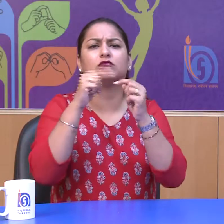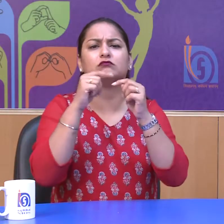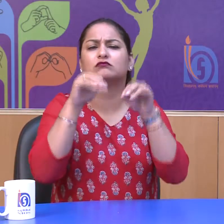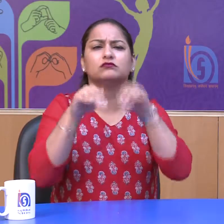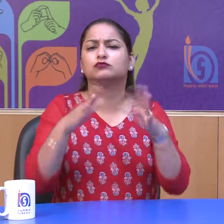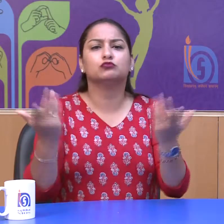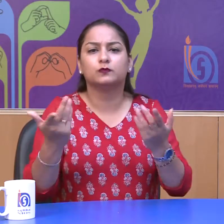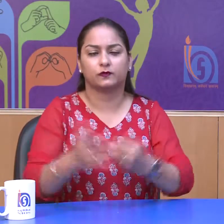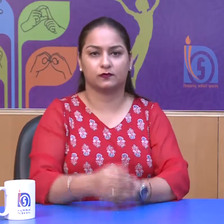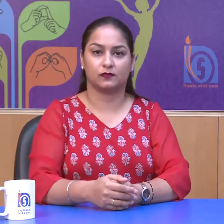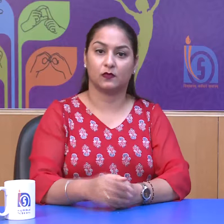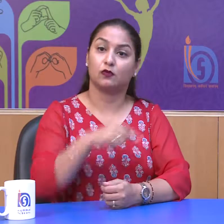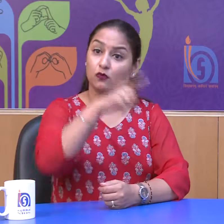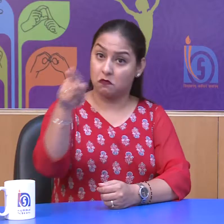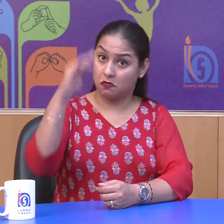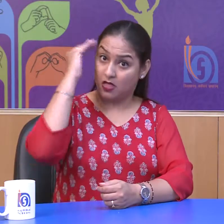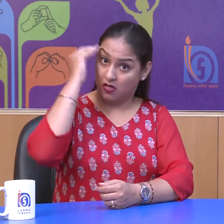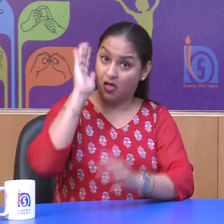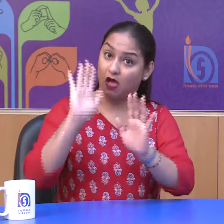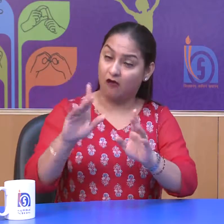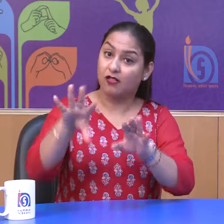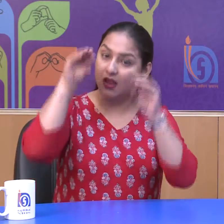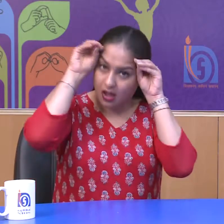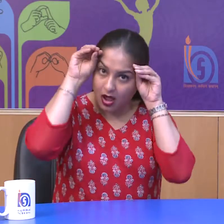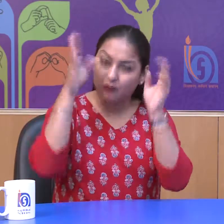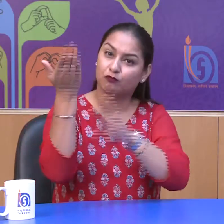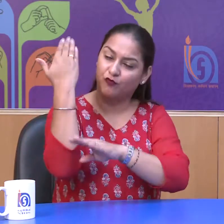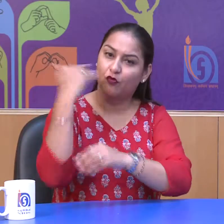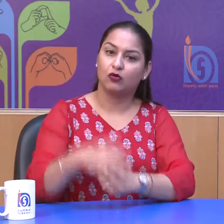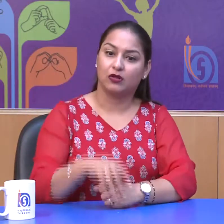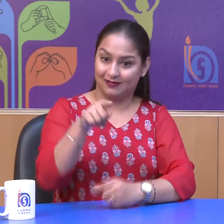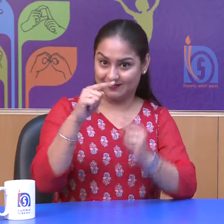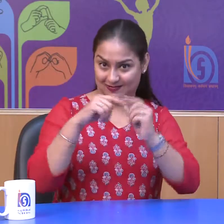You also may have learned that elections provide